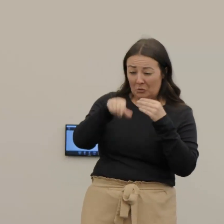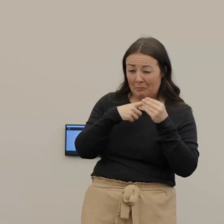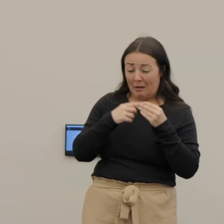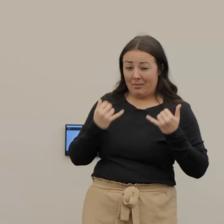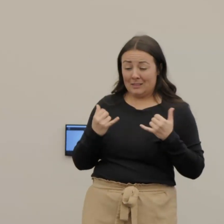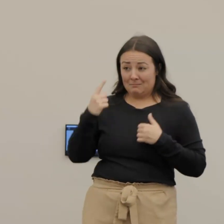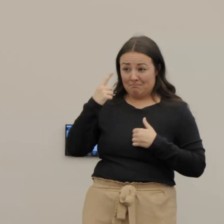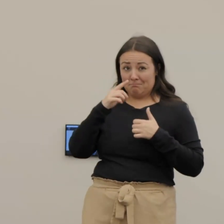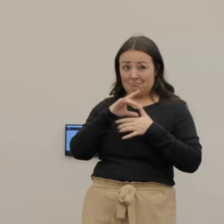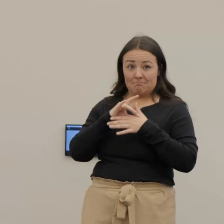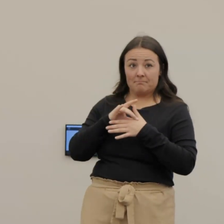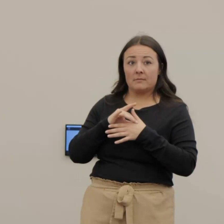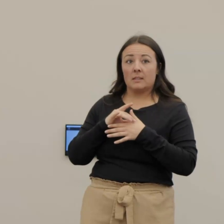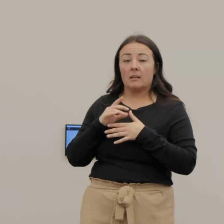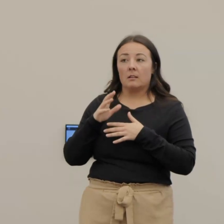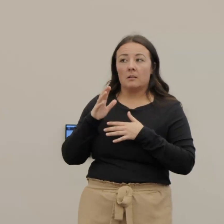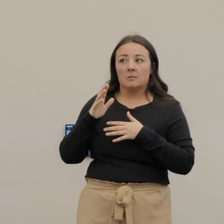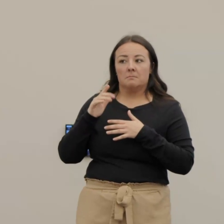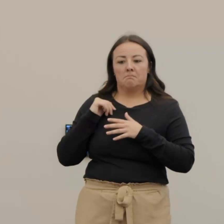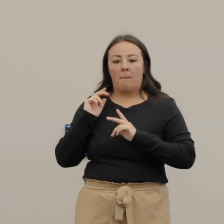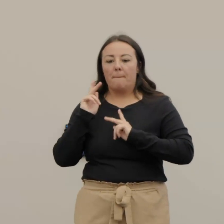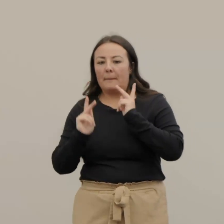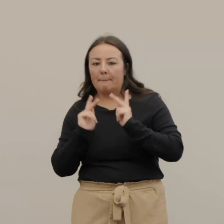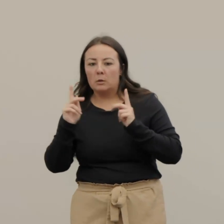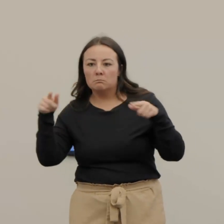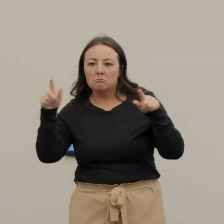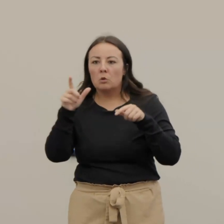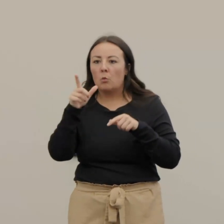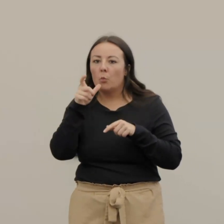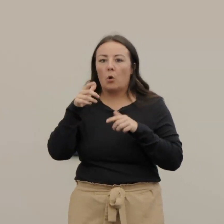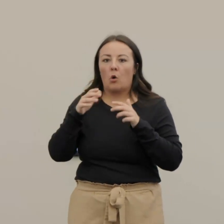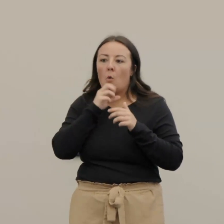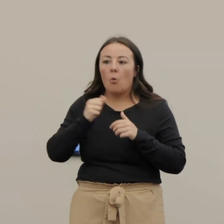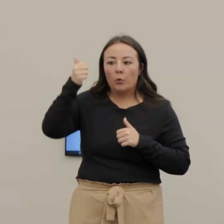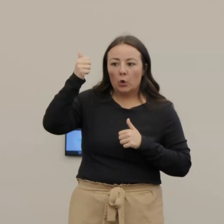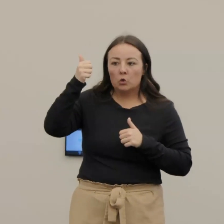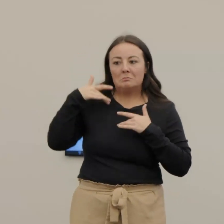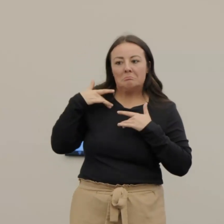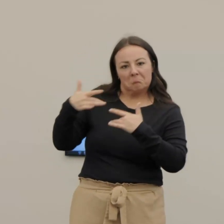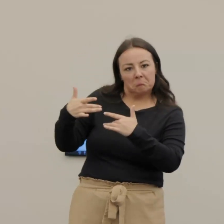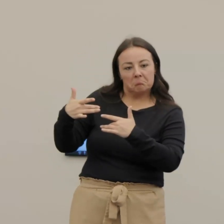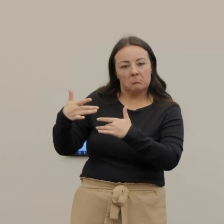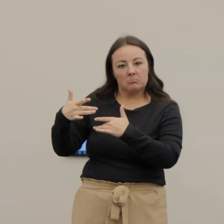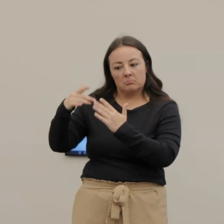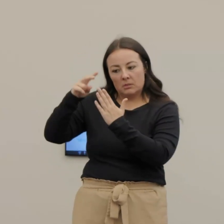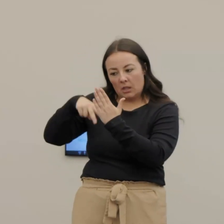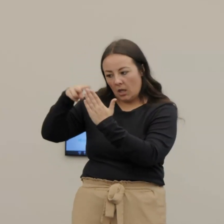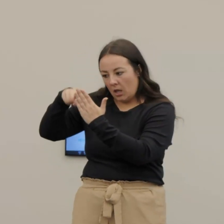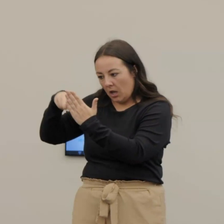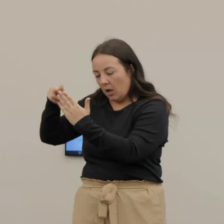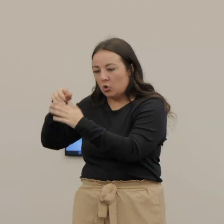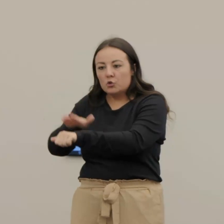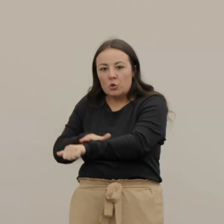that people that are older tend to read slower and be much more cautious about